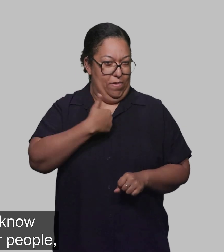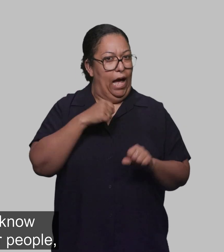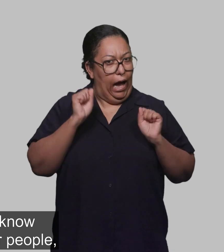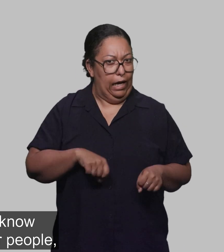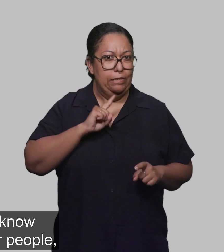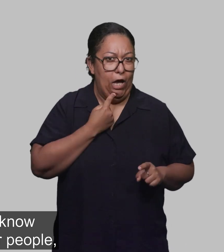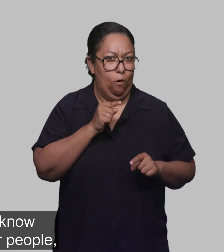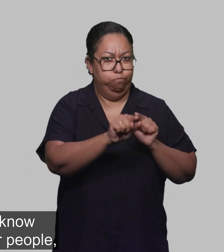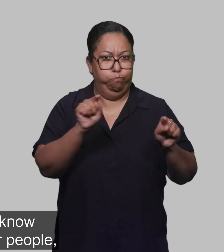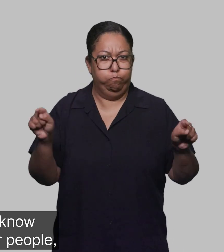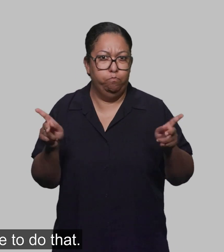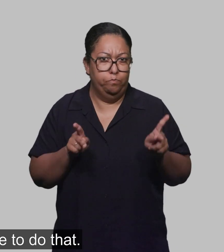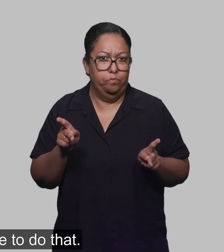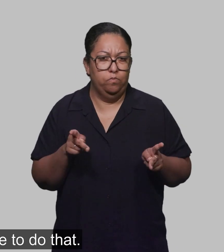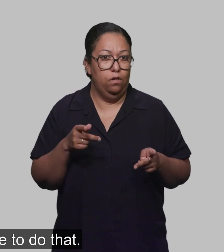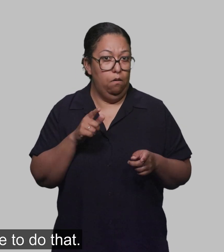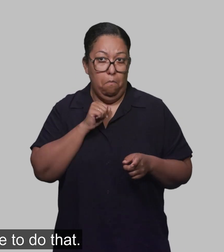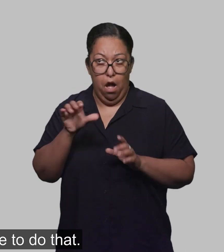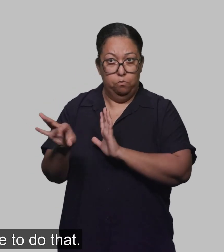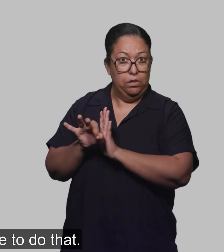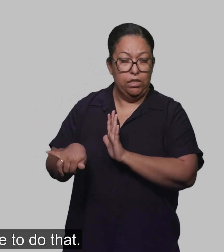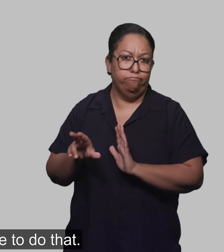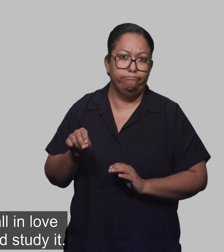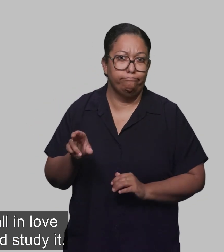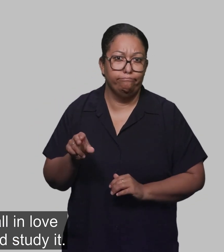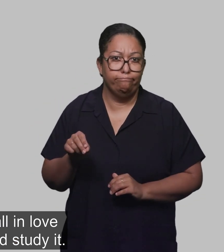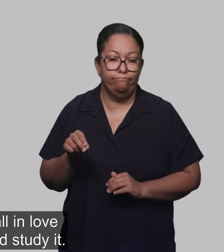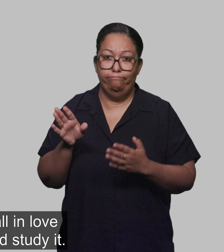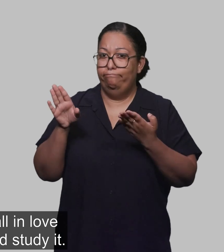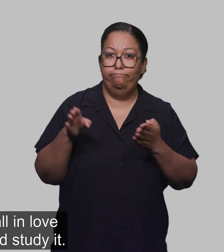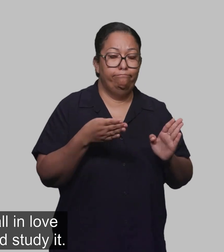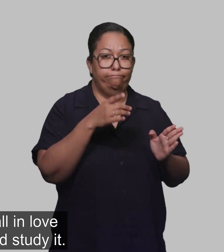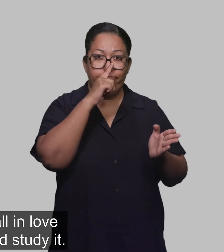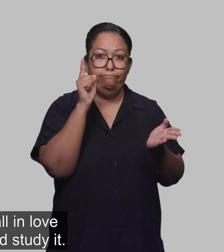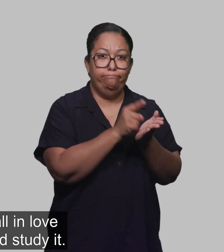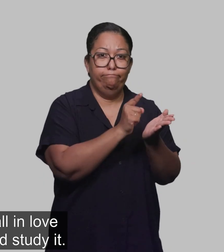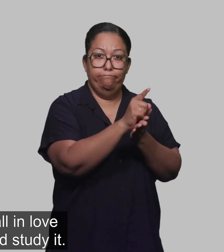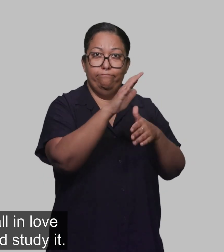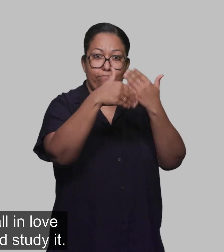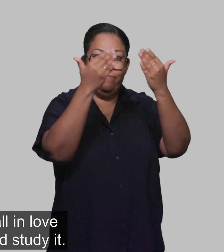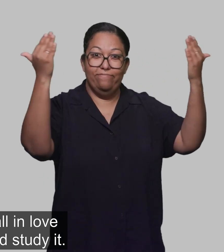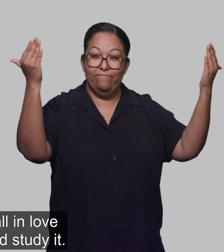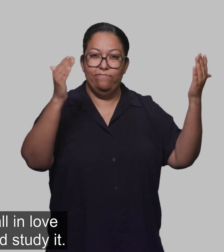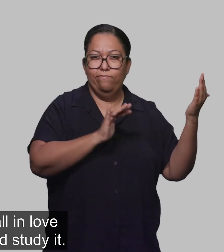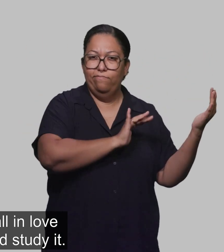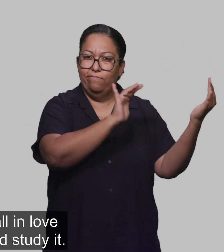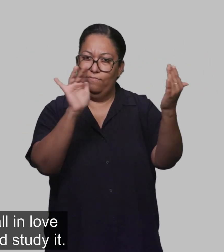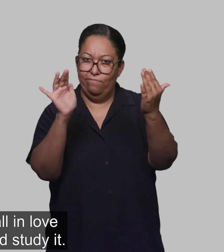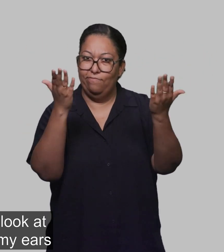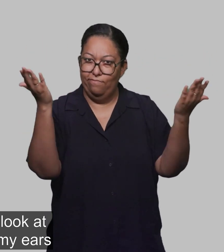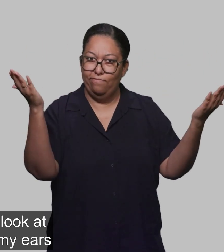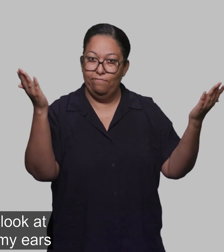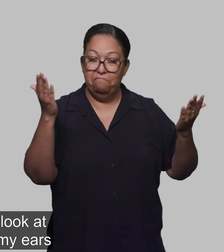to sour people, but I didn't choose to do that. I decided to fall in love with the sky and study